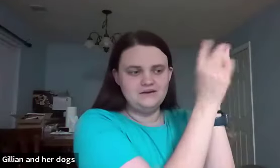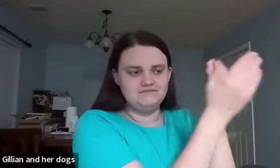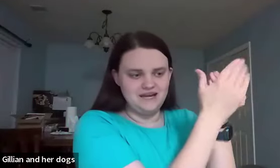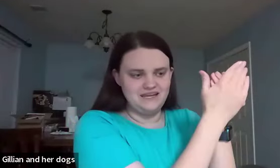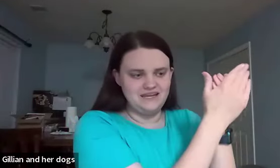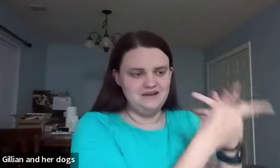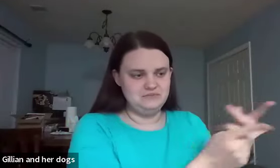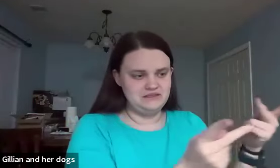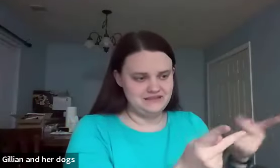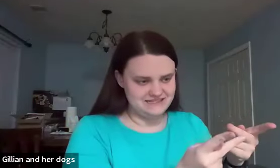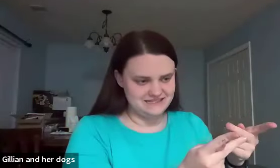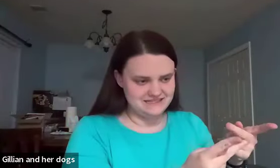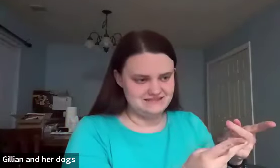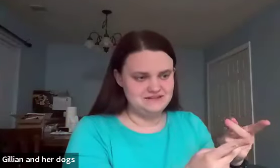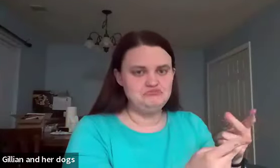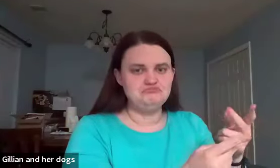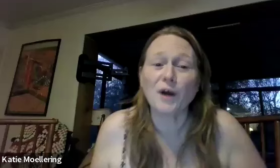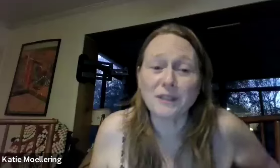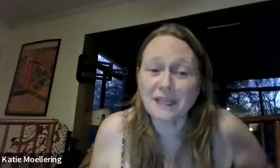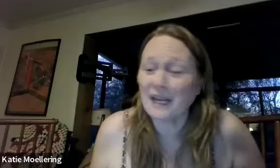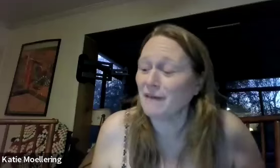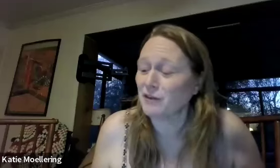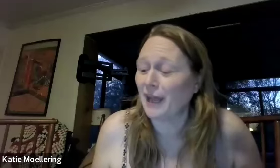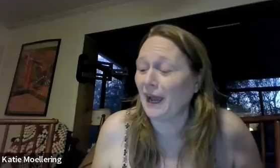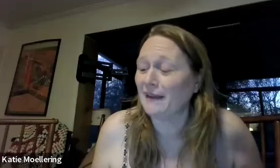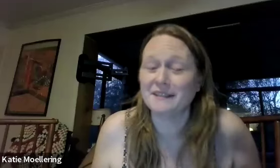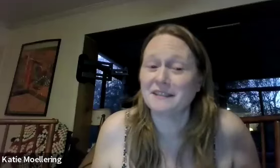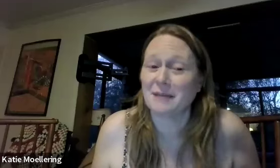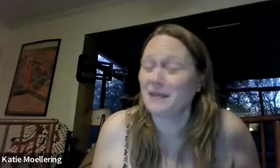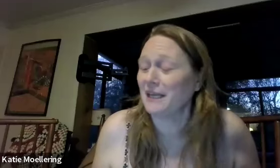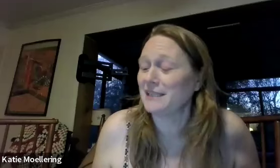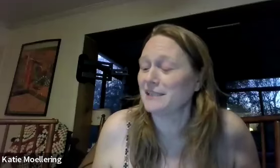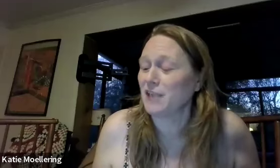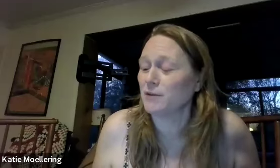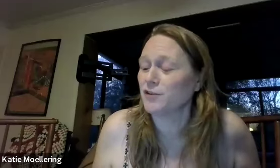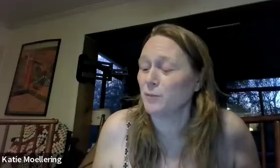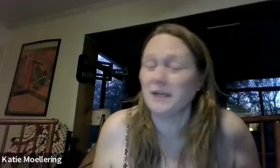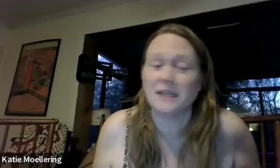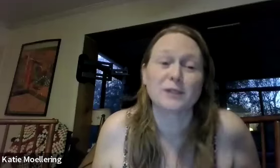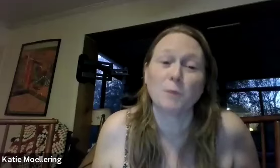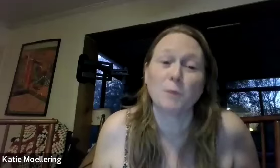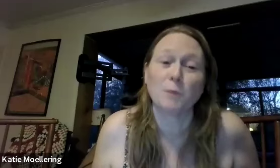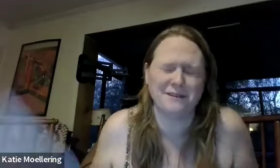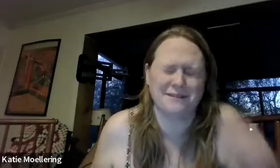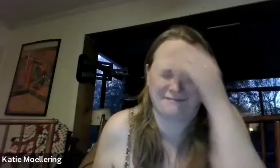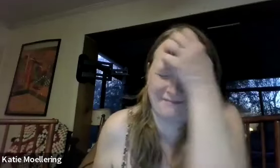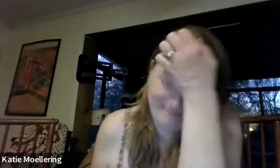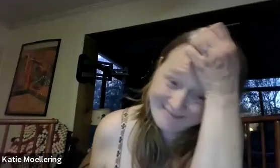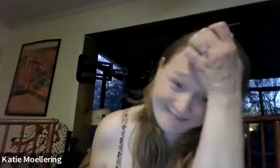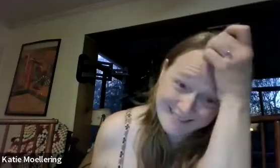weather, money, places. Well, the only thing I have after that, I did the same thing. It says dumb or stupid in sports. So